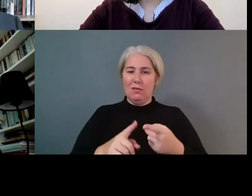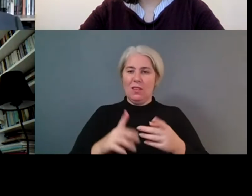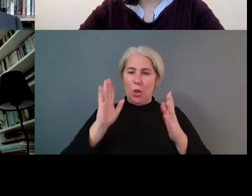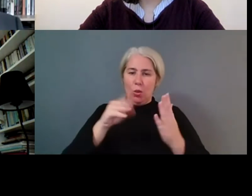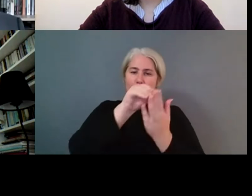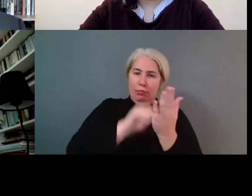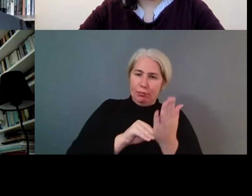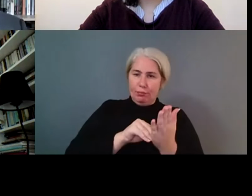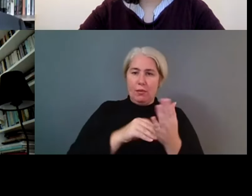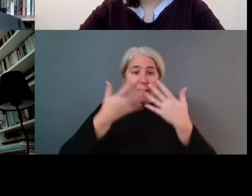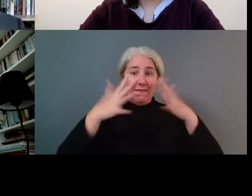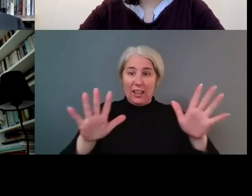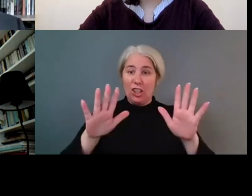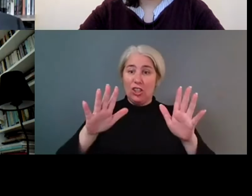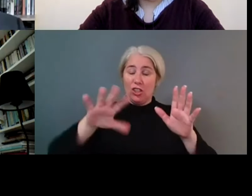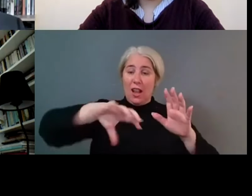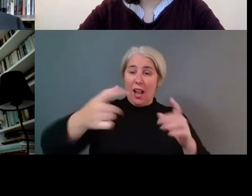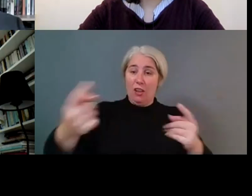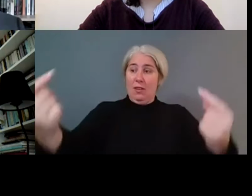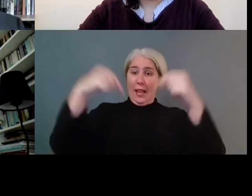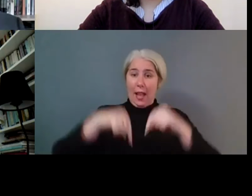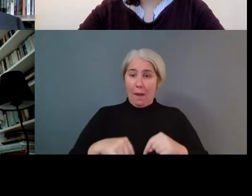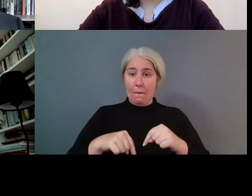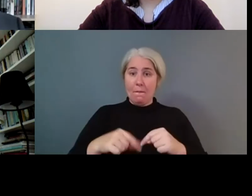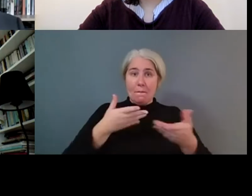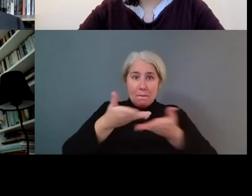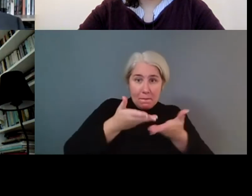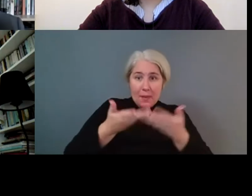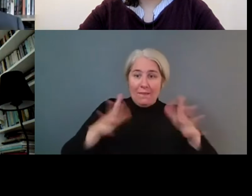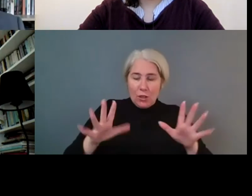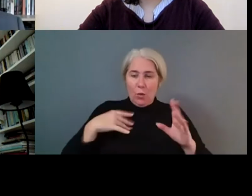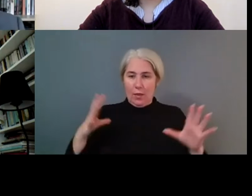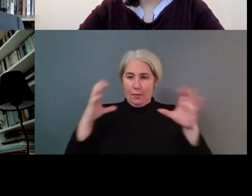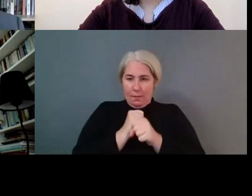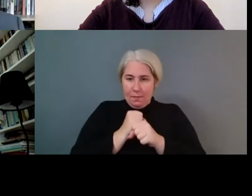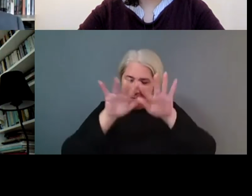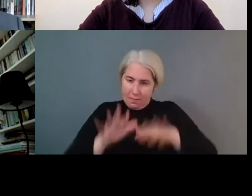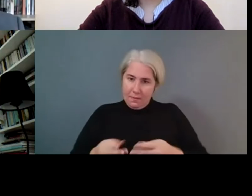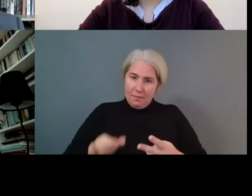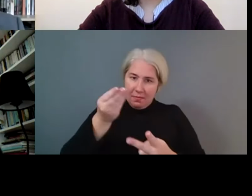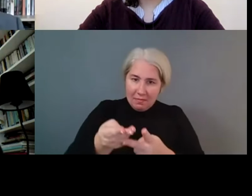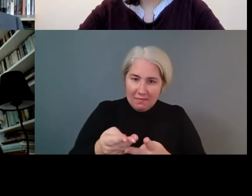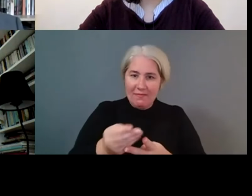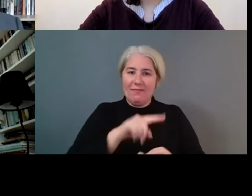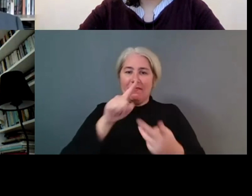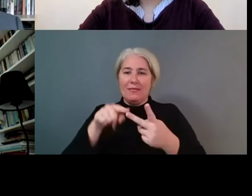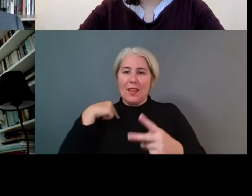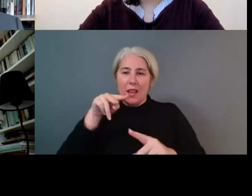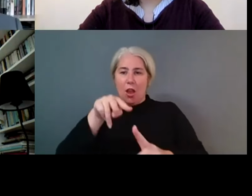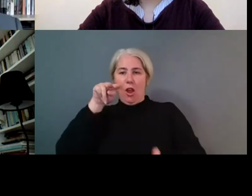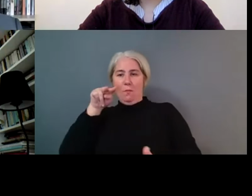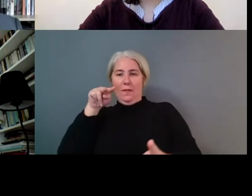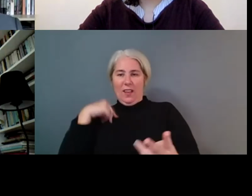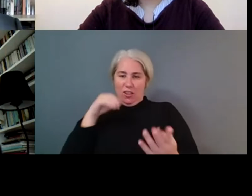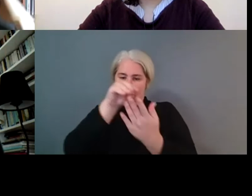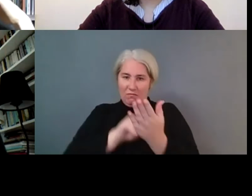society's responsibility. Using the CRPD committee's work and making use of these opportunities